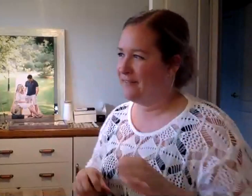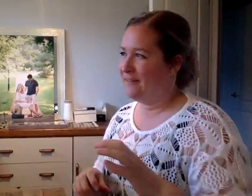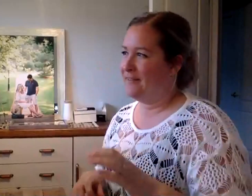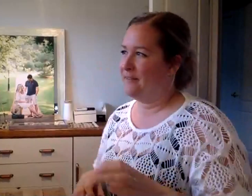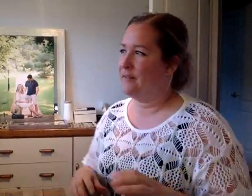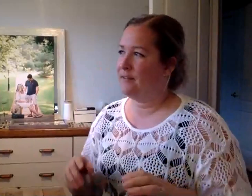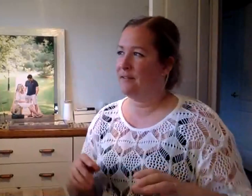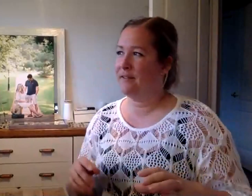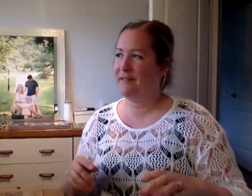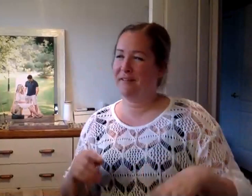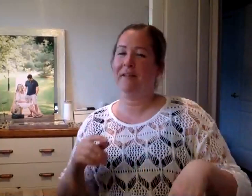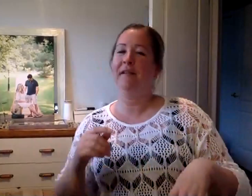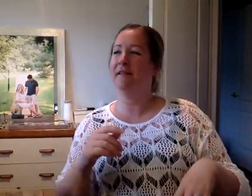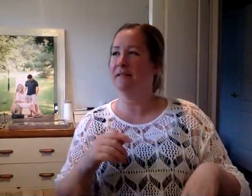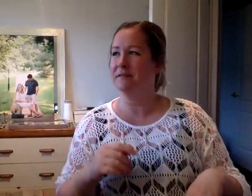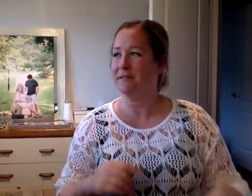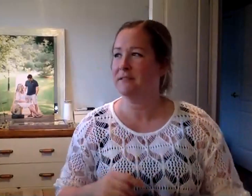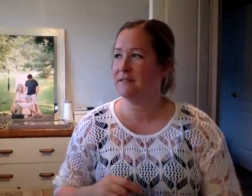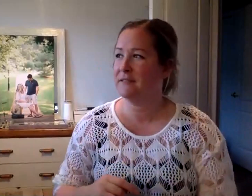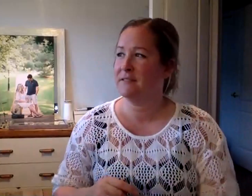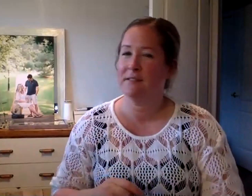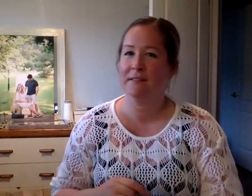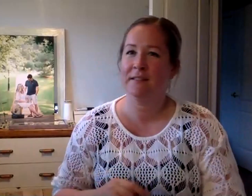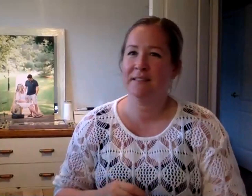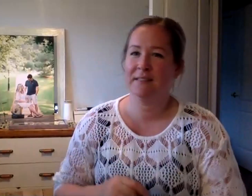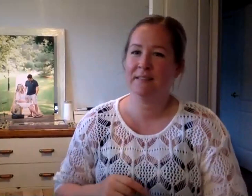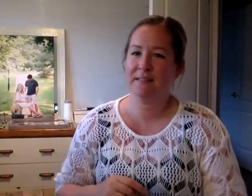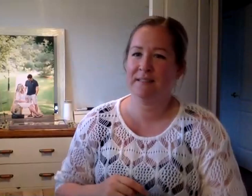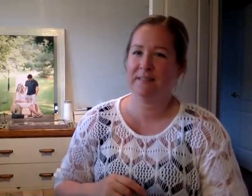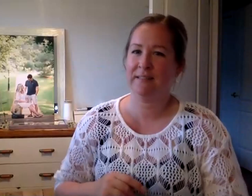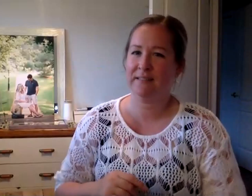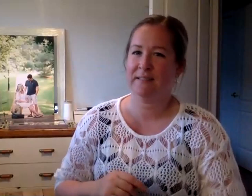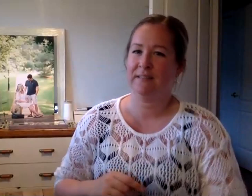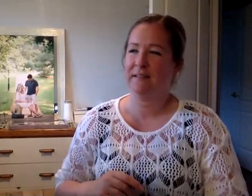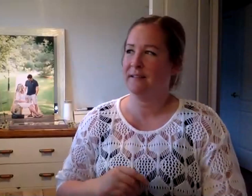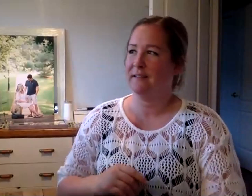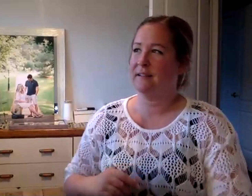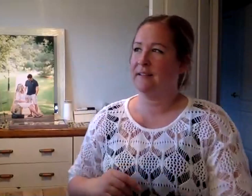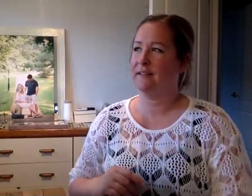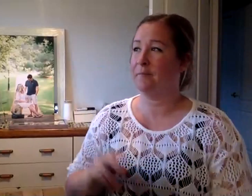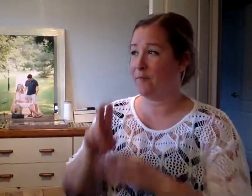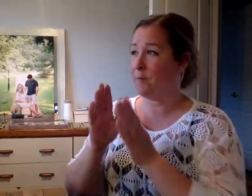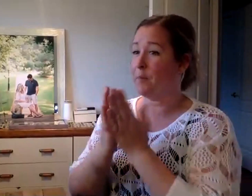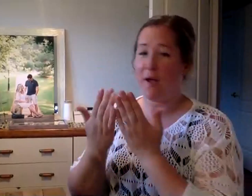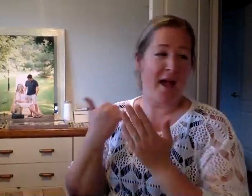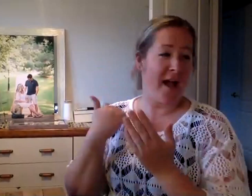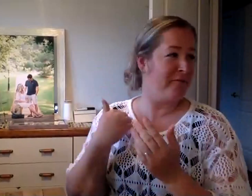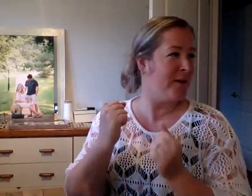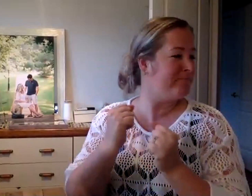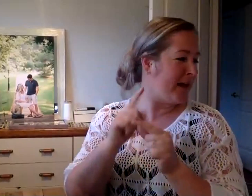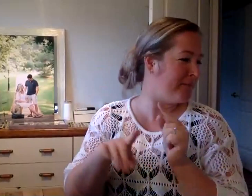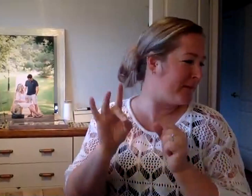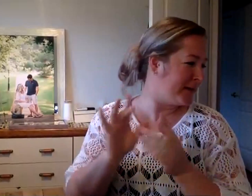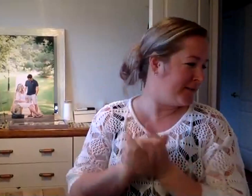So my mom had to learn sign language, and it wasn't until like I was almost 2.5 years